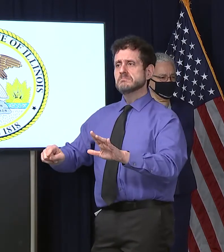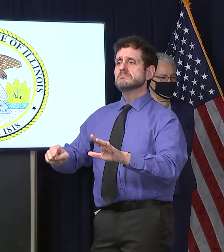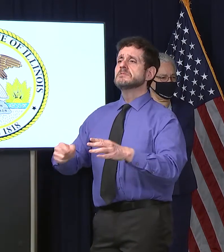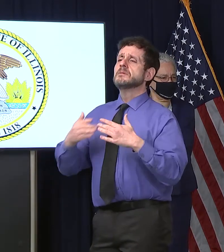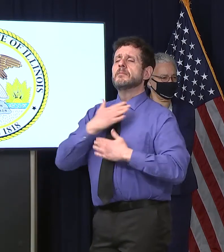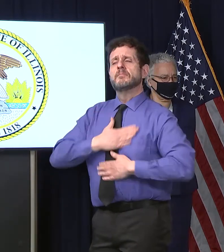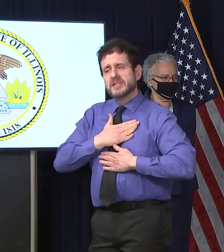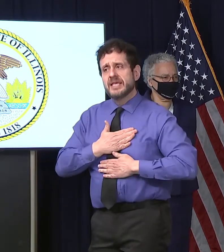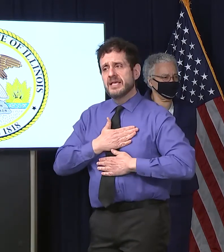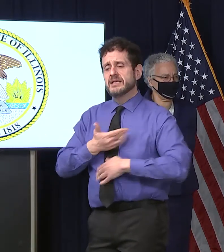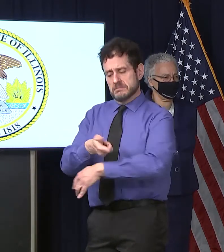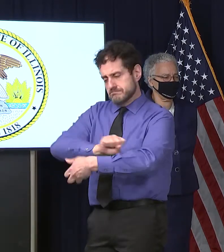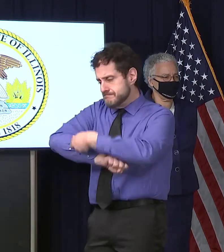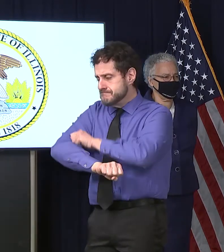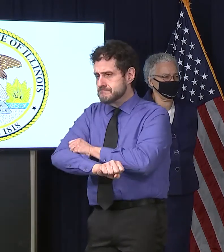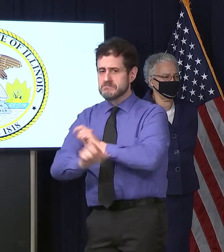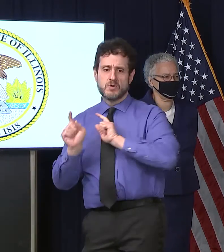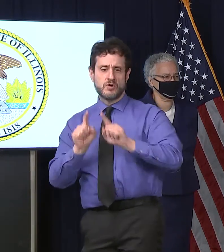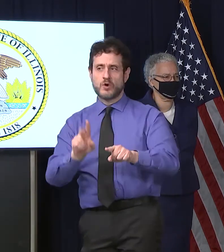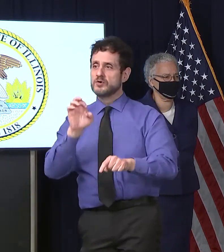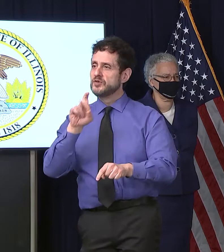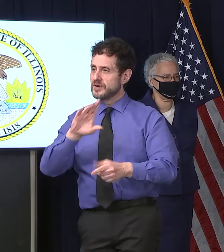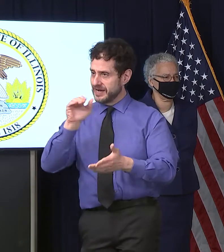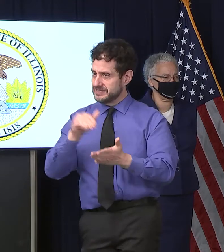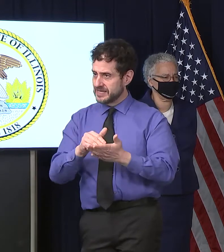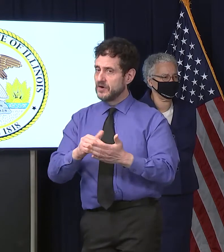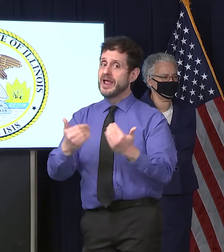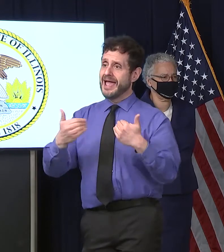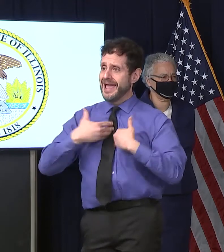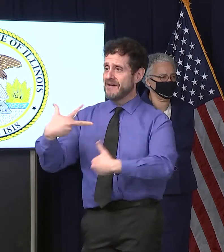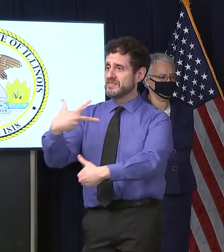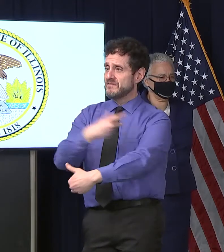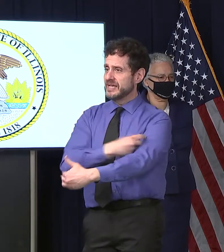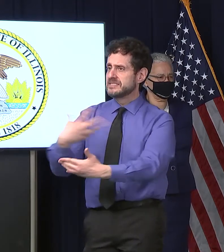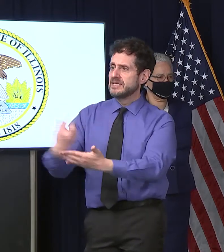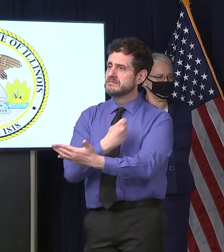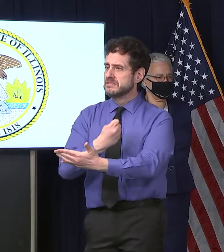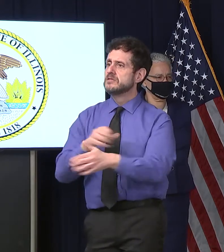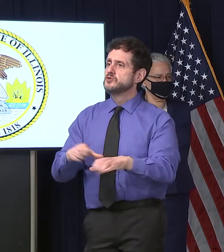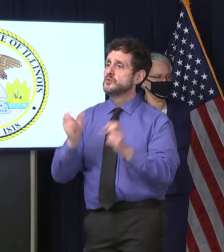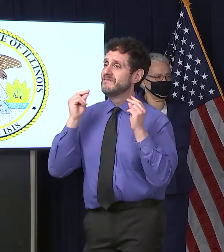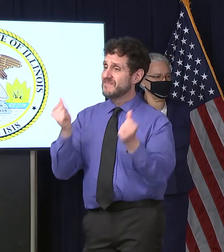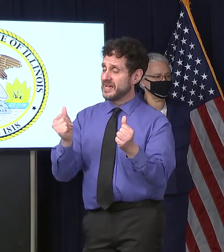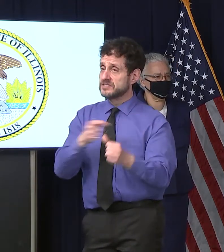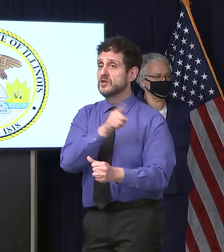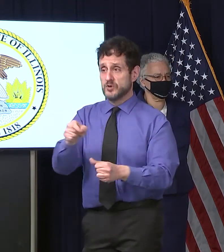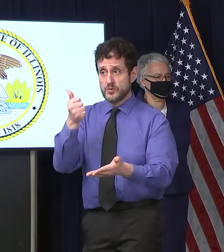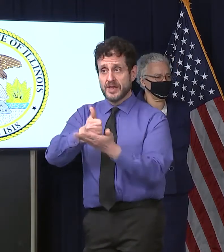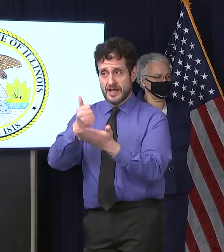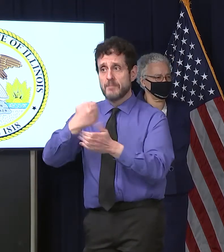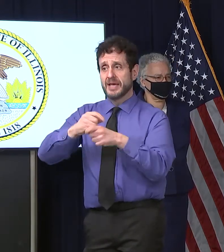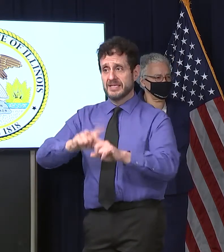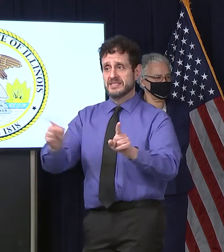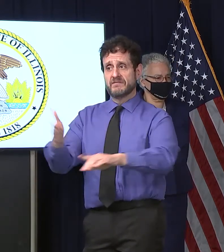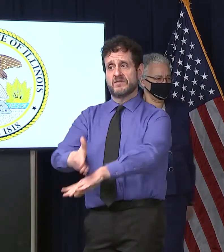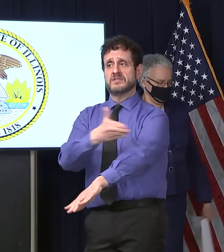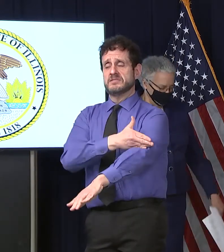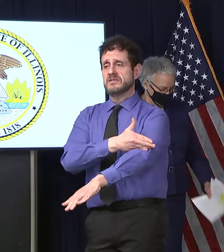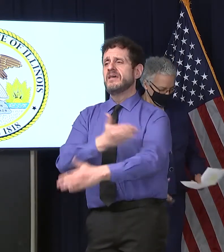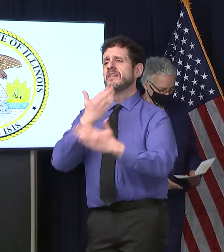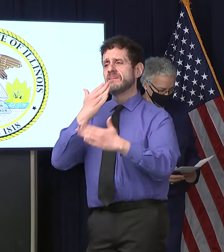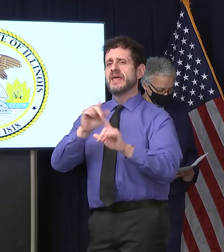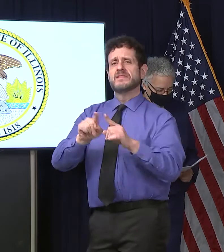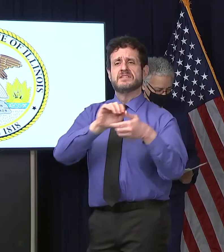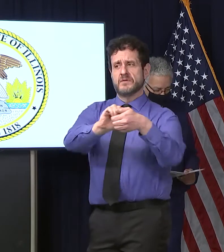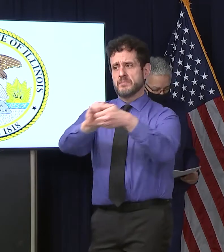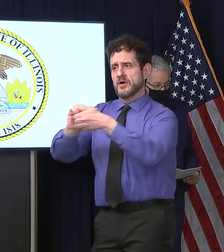the United Center, get vaccinated, and do it quickly. It's up to you, and you can make a real difference. I want to thank all the partners today, and I especially